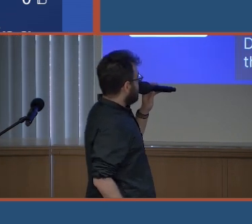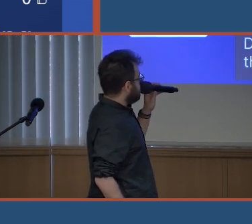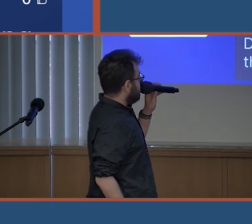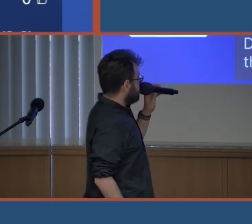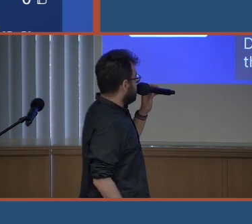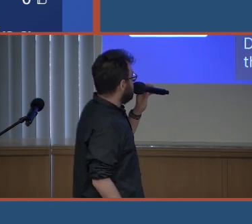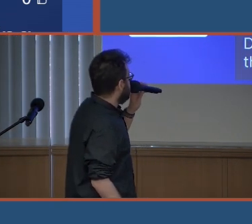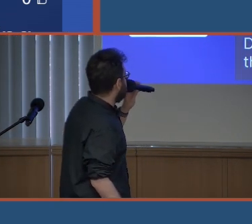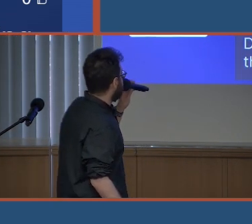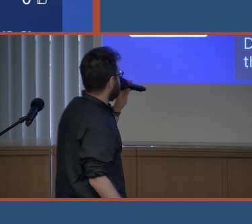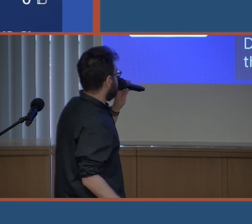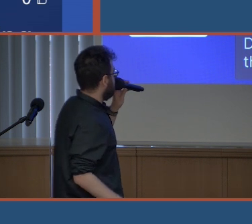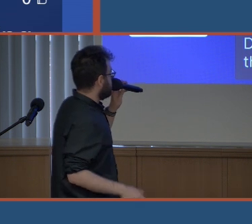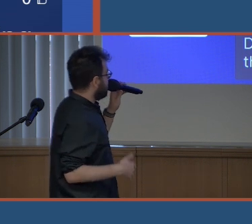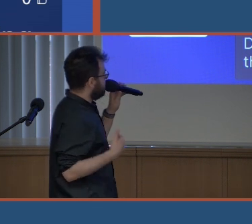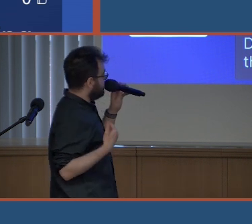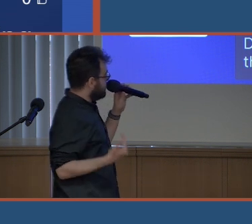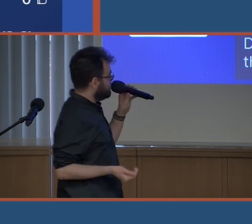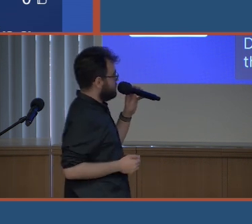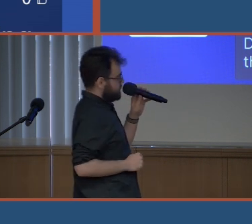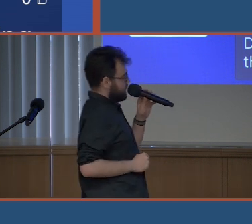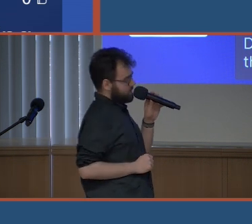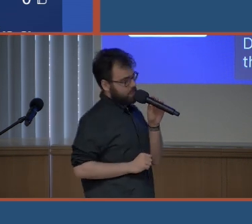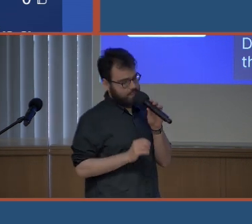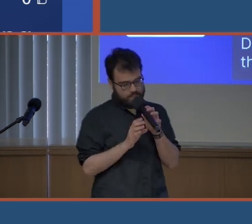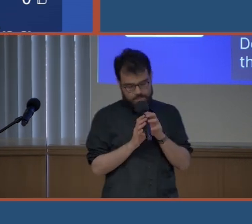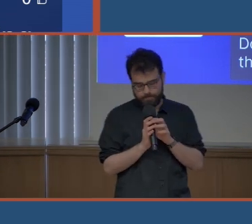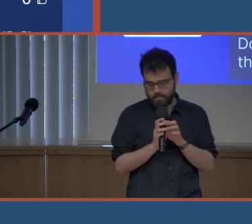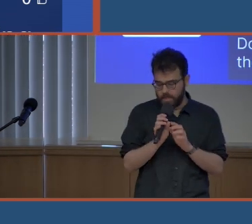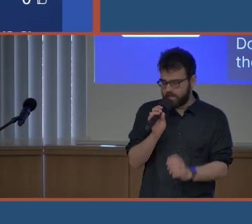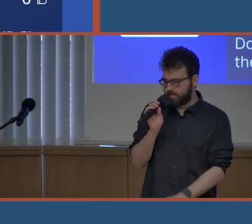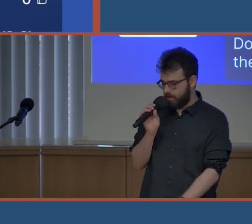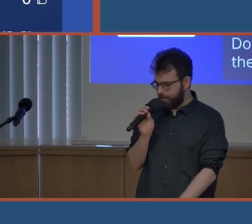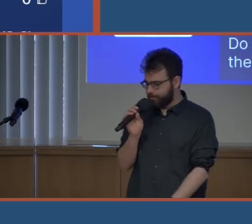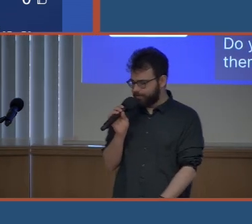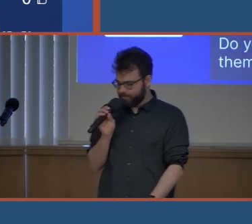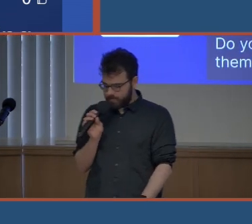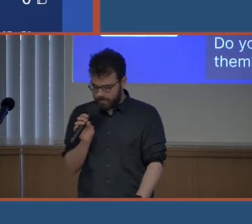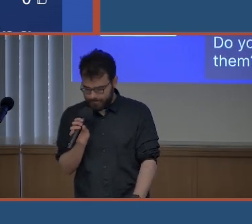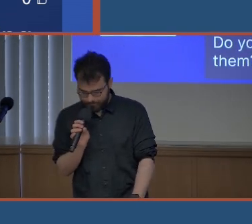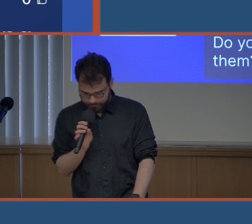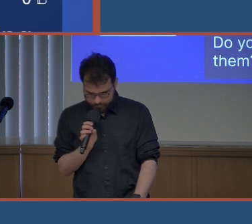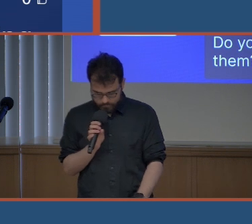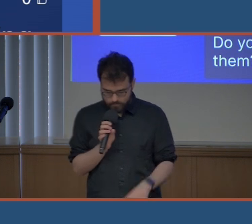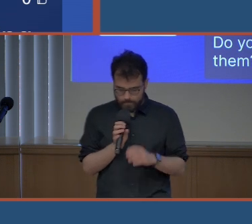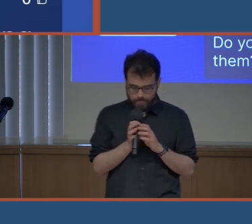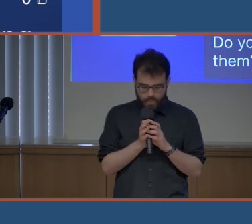between right and left-handed speakers of sign languages? Can they lead to misunderstandings? So,